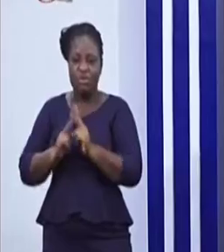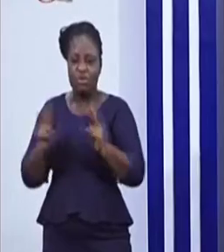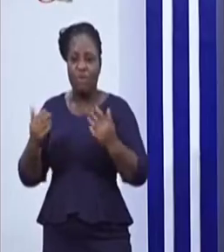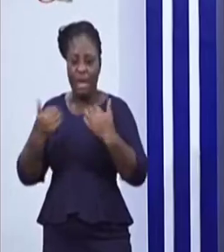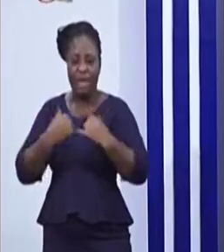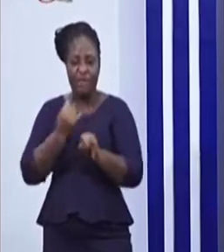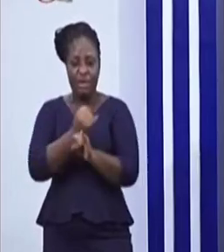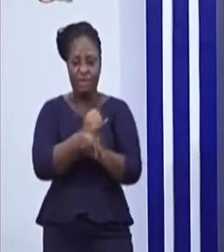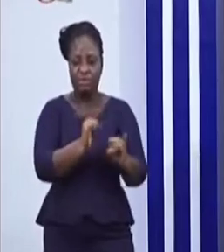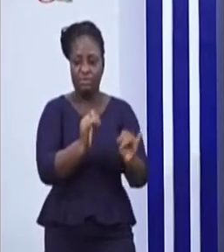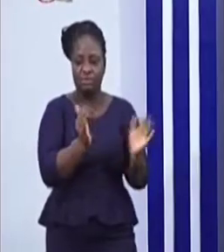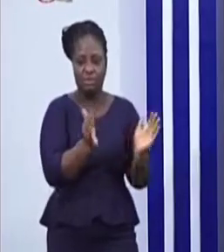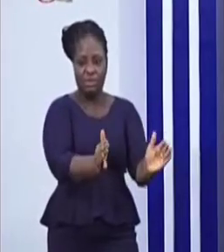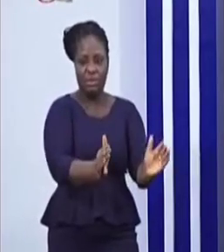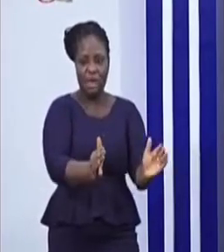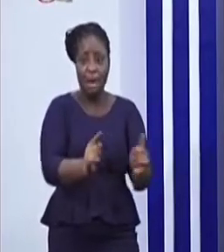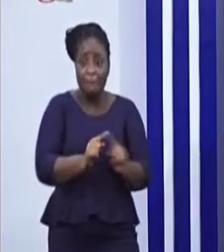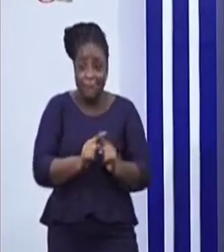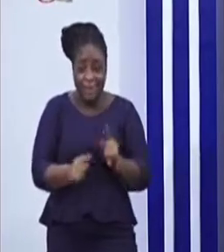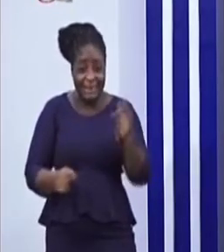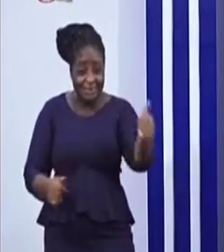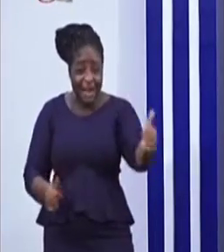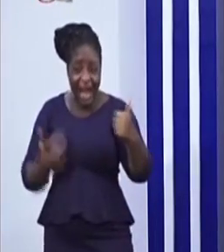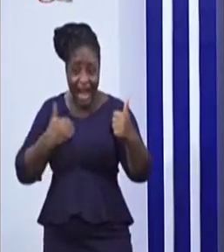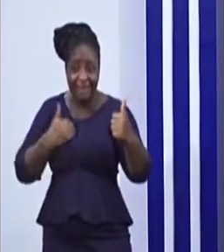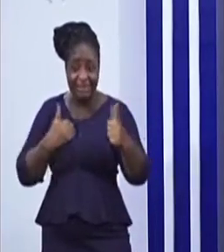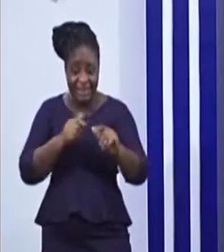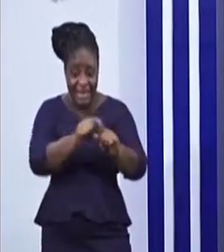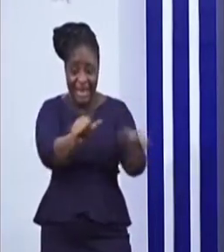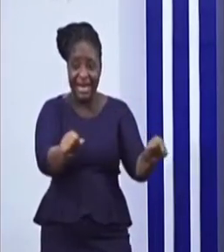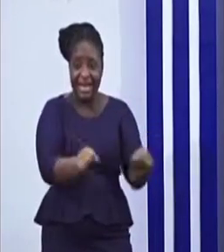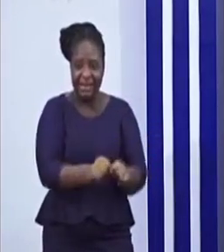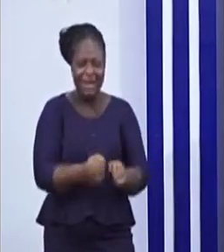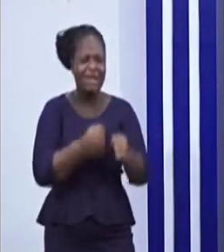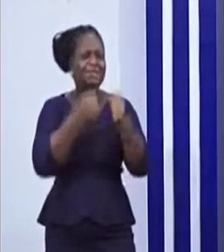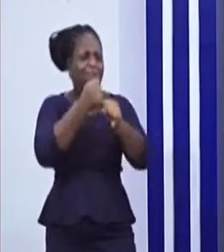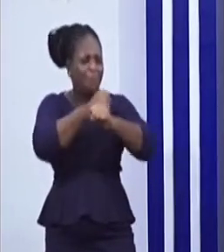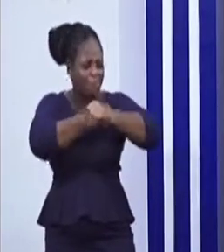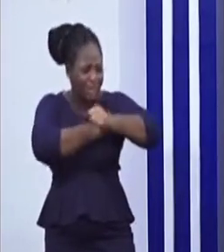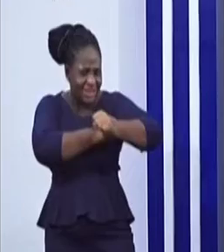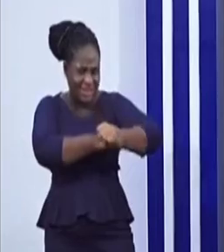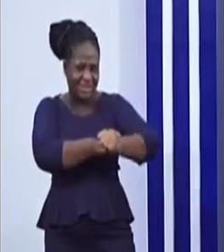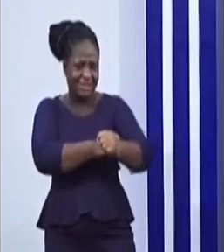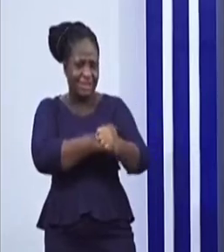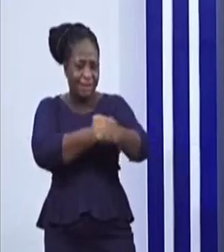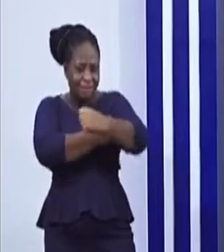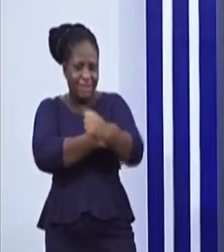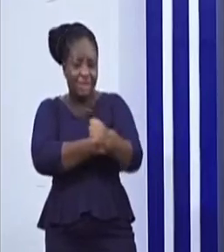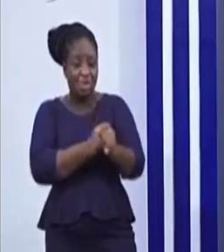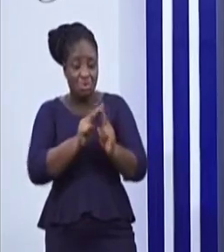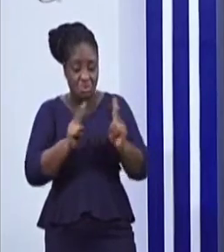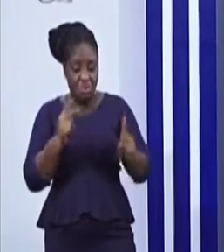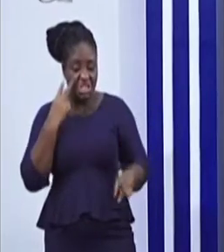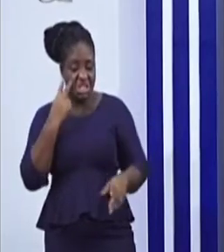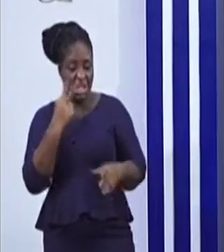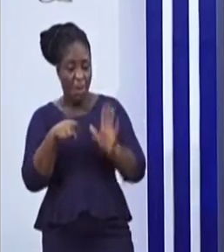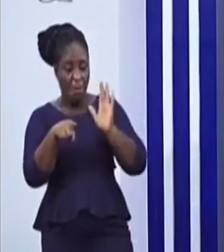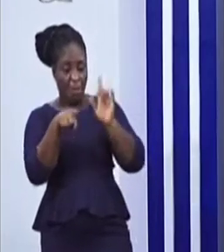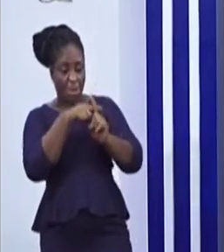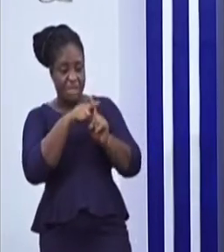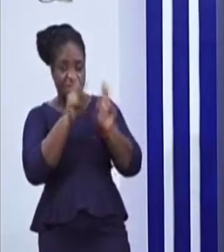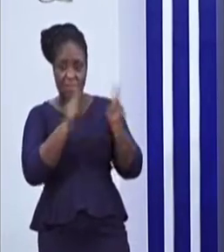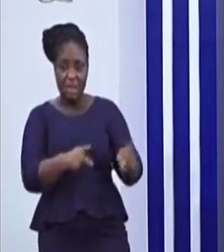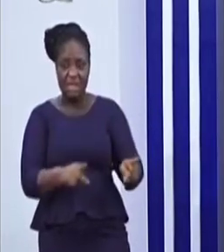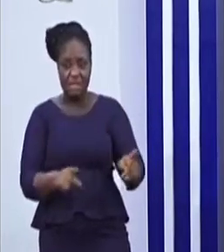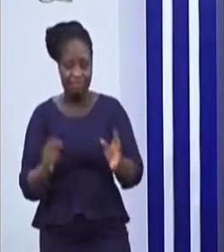isolation centers, it actually protects the neighborhood so that when somebody is presumed positive, we isolate